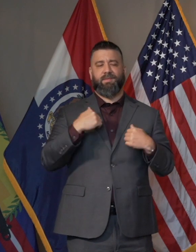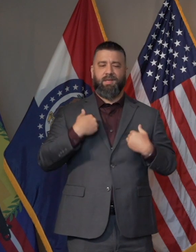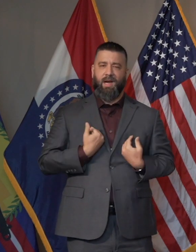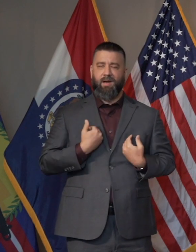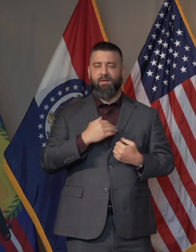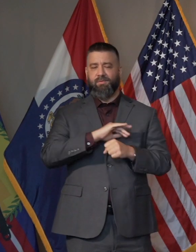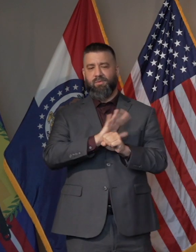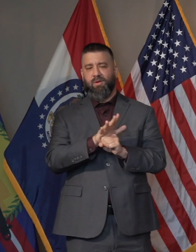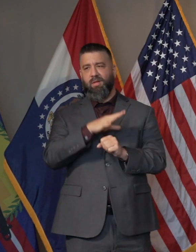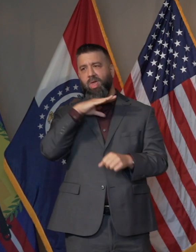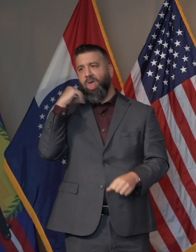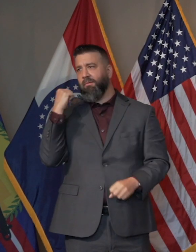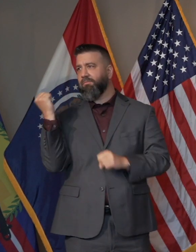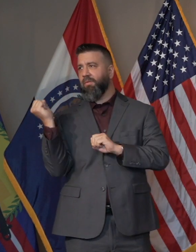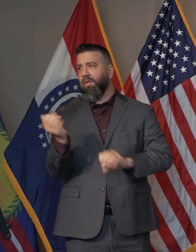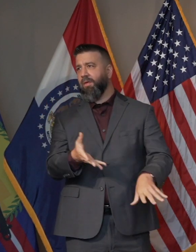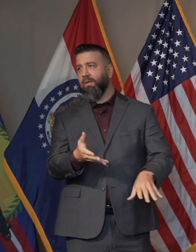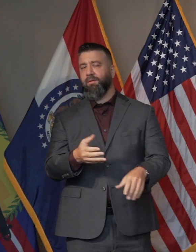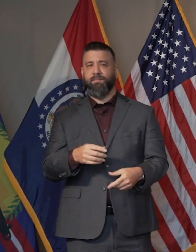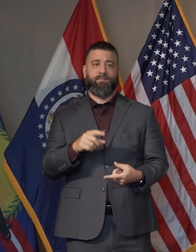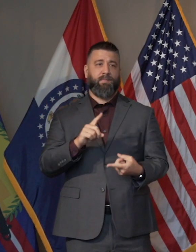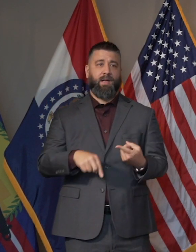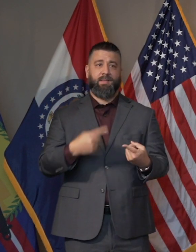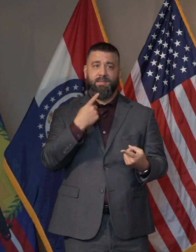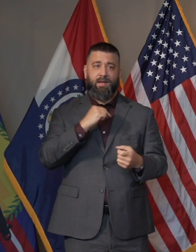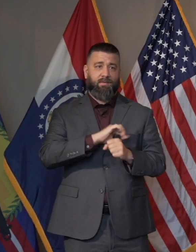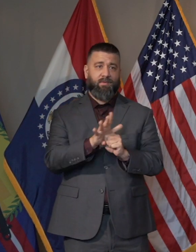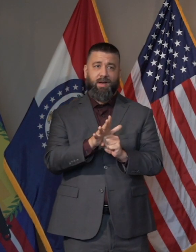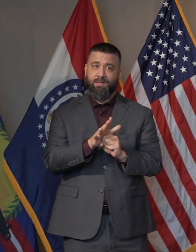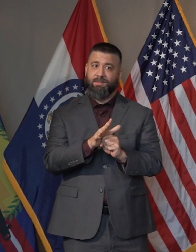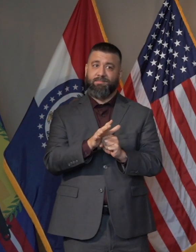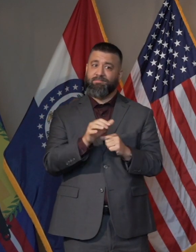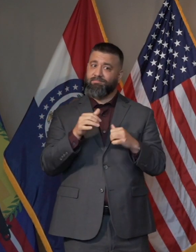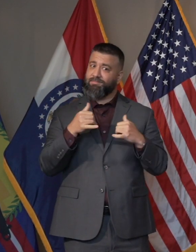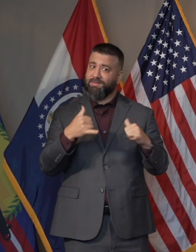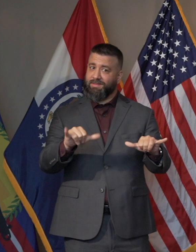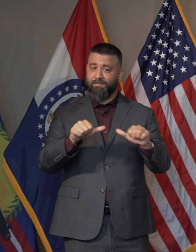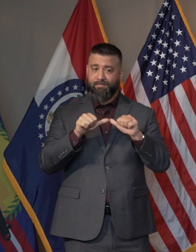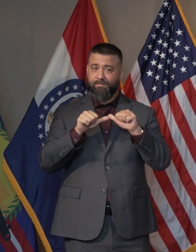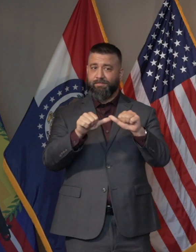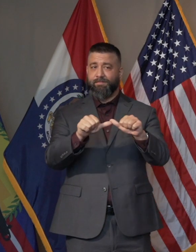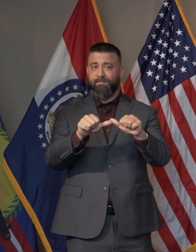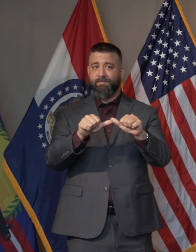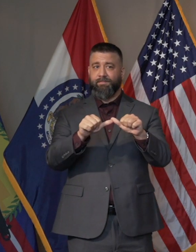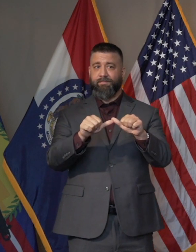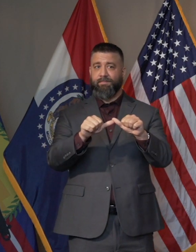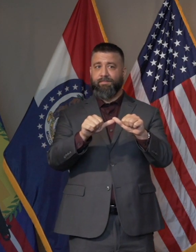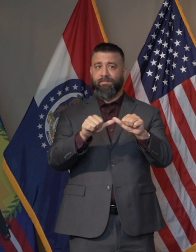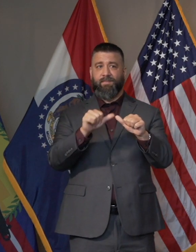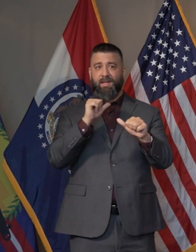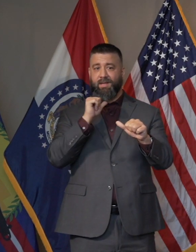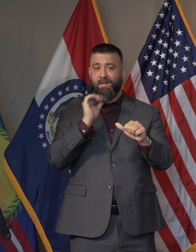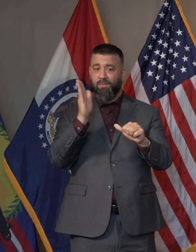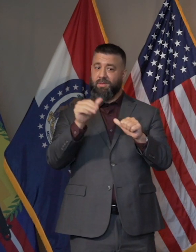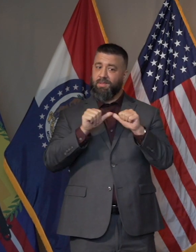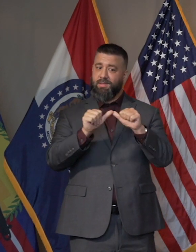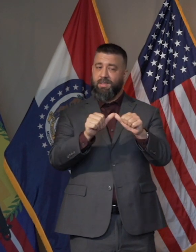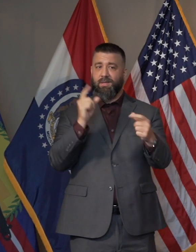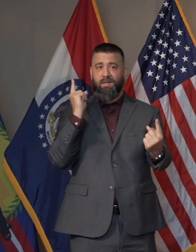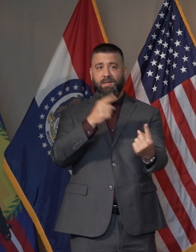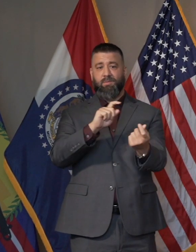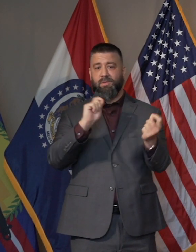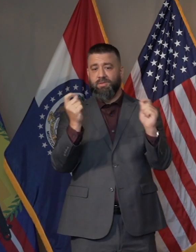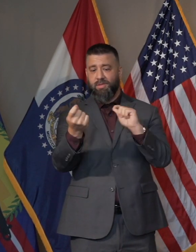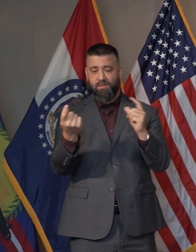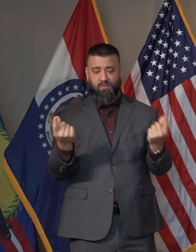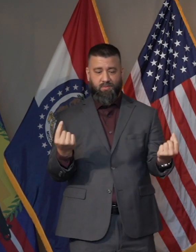I'm done with this virus, and I can only say this virus is not done with us. And it's not going to be done with us until we change what we